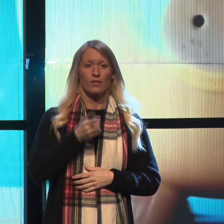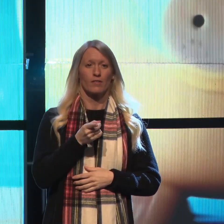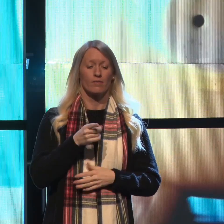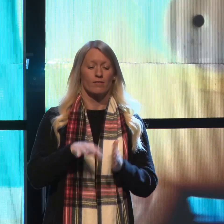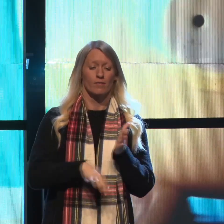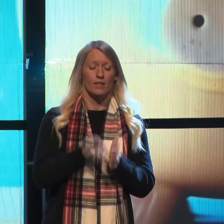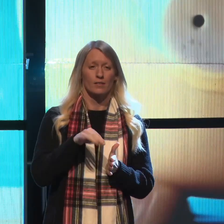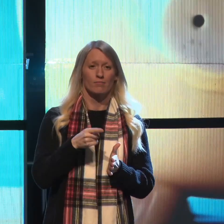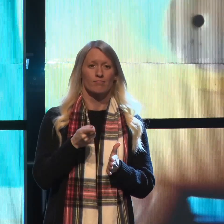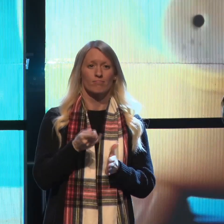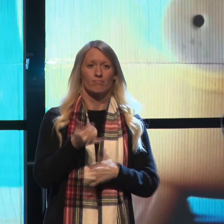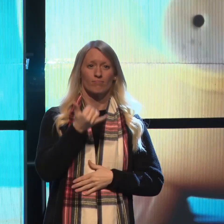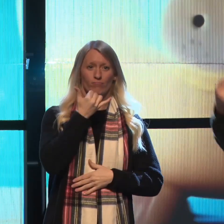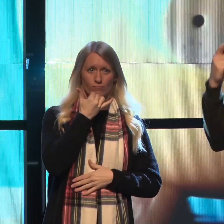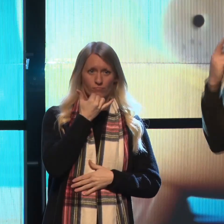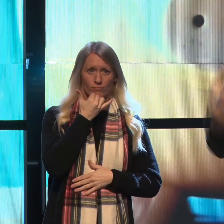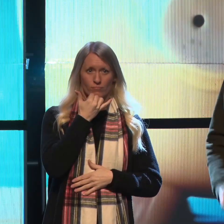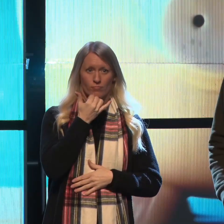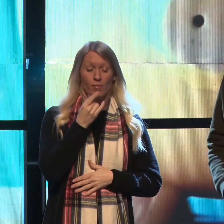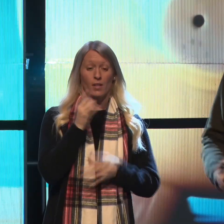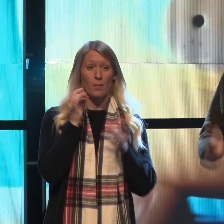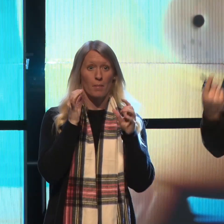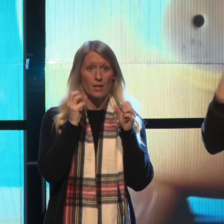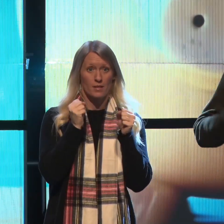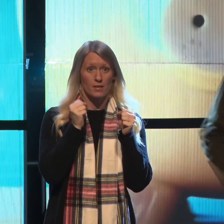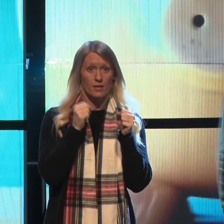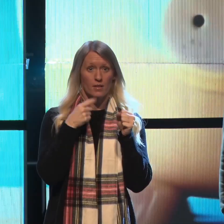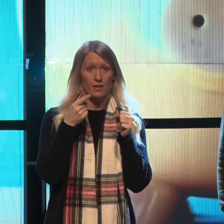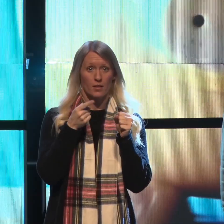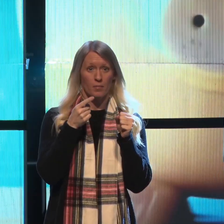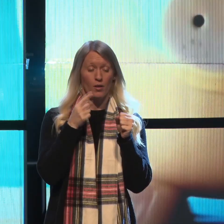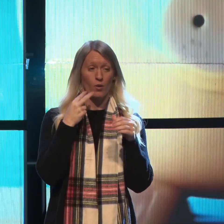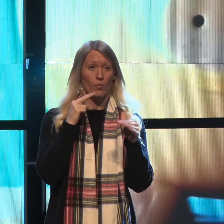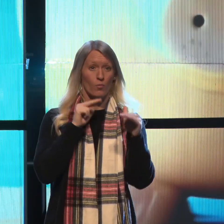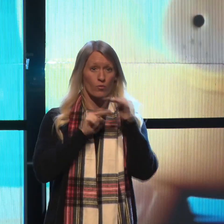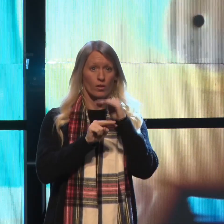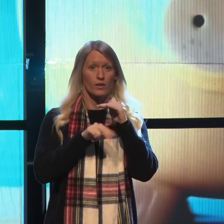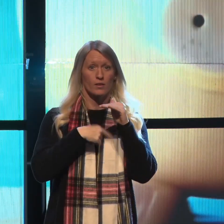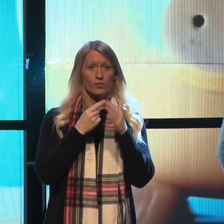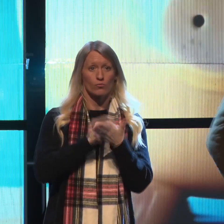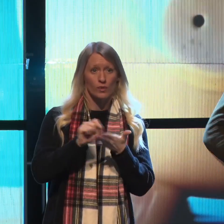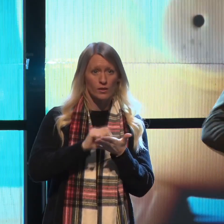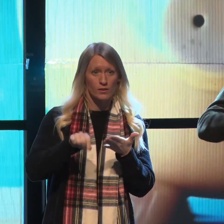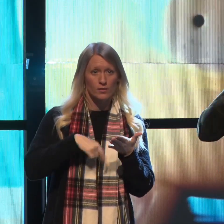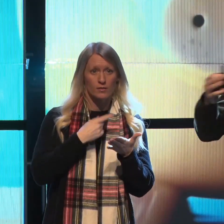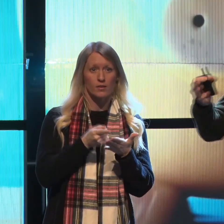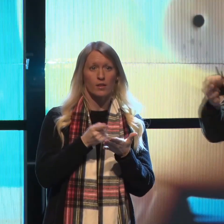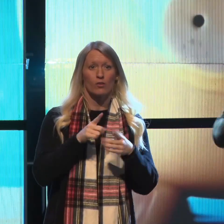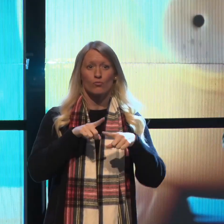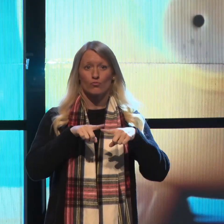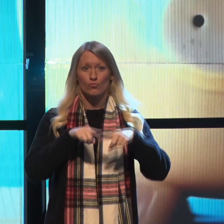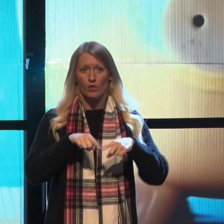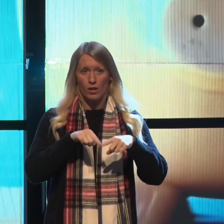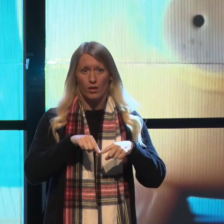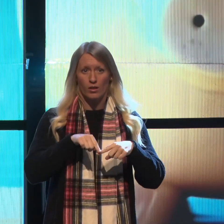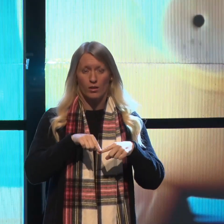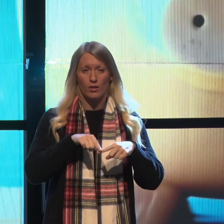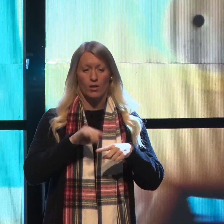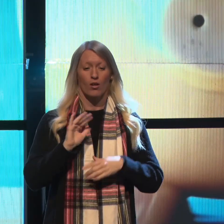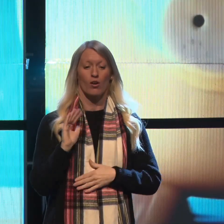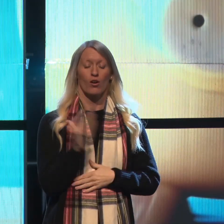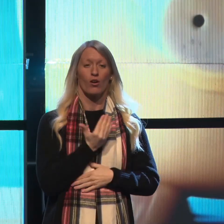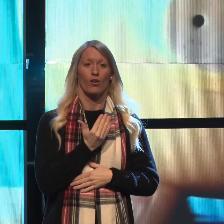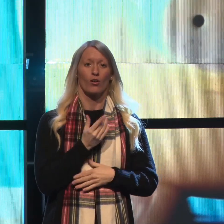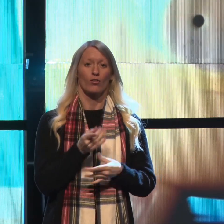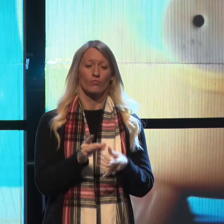about prophetic writings is that they're actually contingent upon our actions. It's not something that the prophets were saying, this is going to happen,